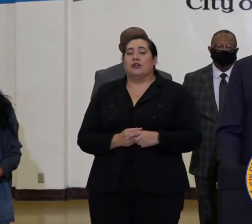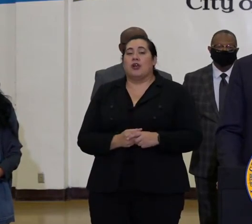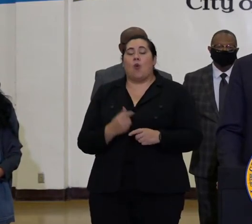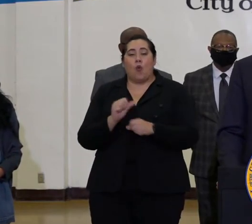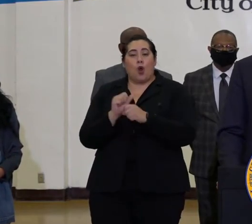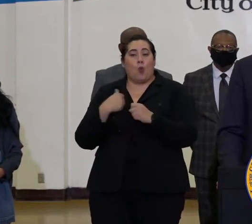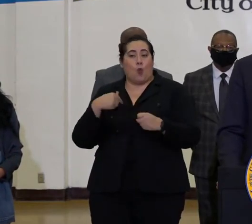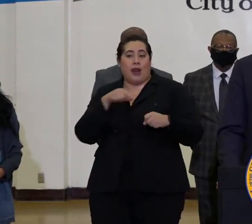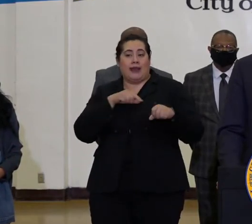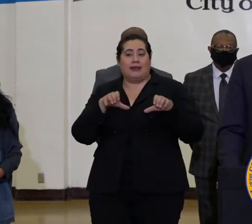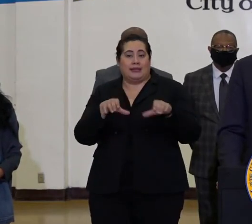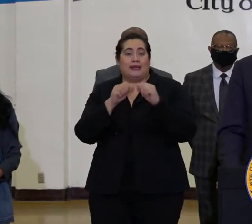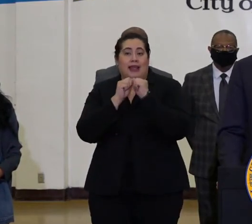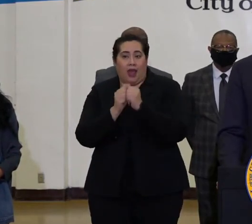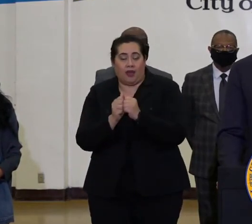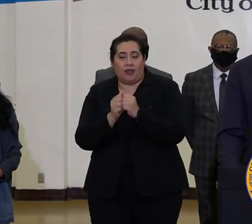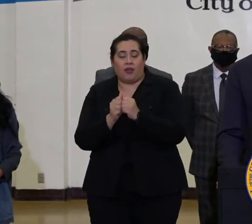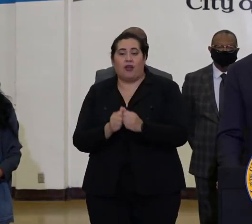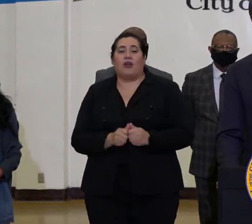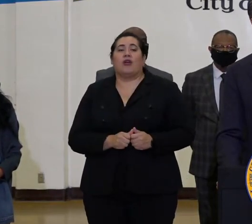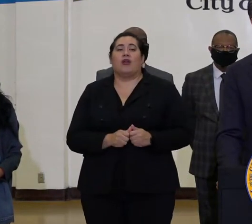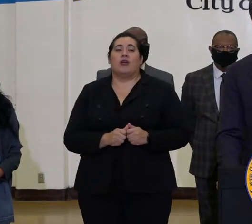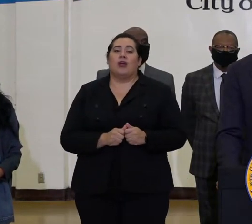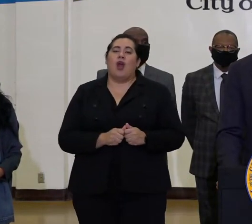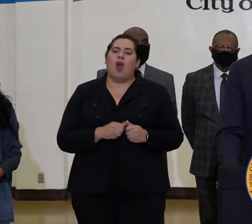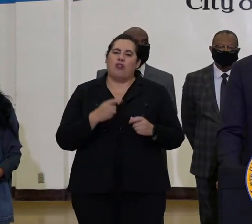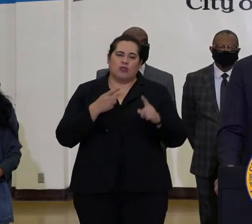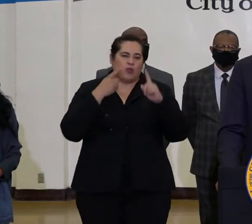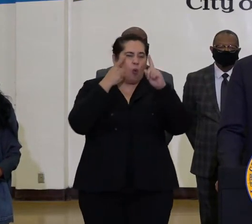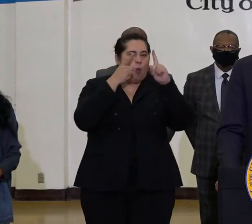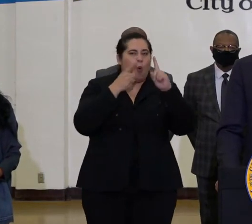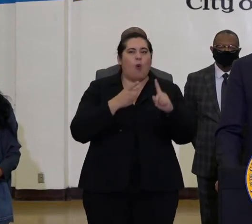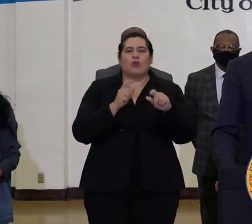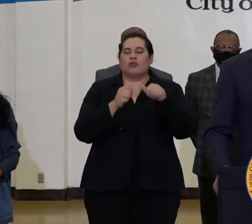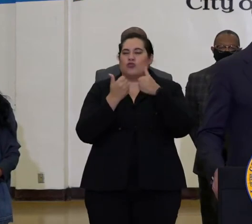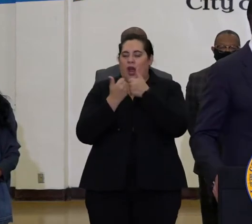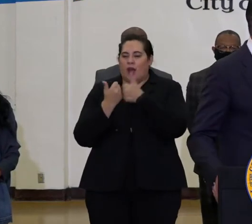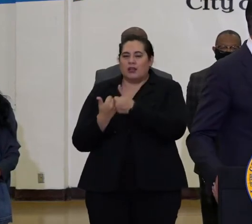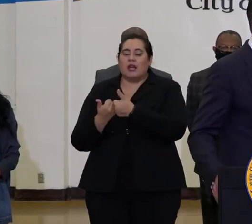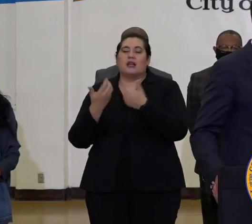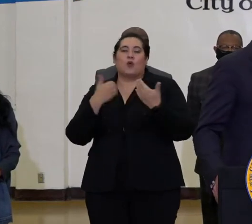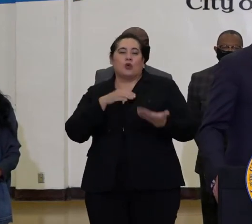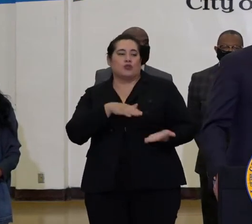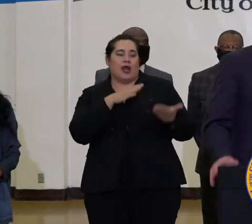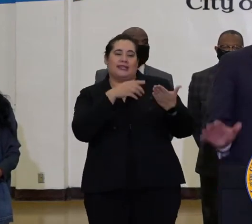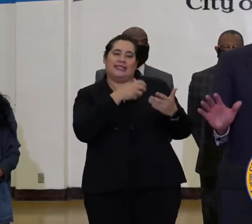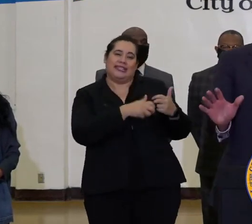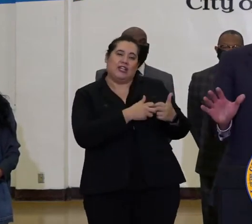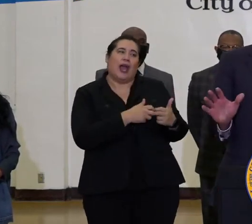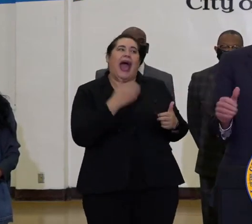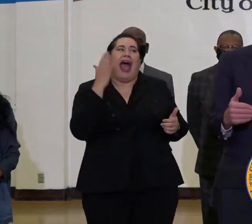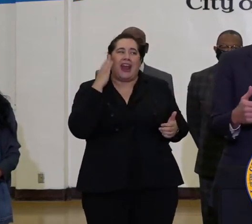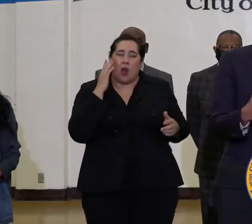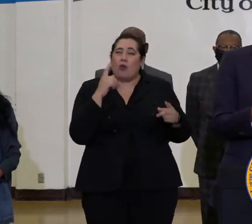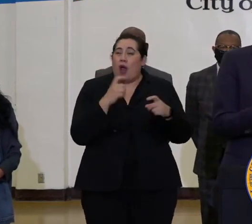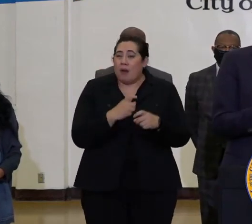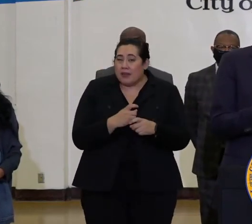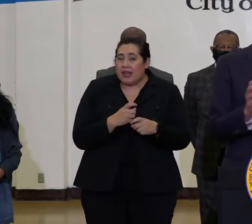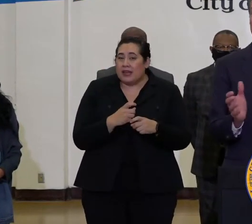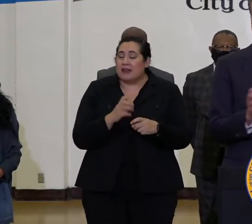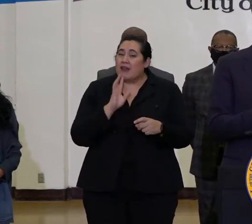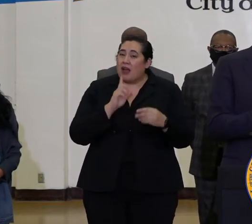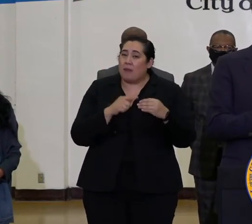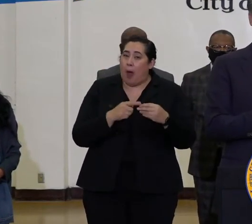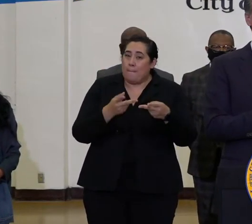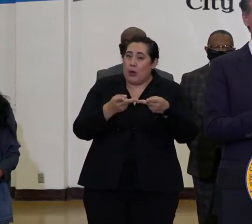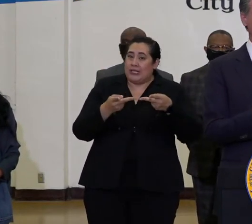that we did together on corroded holds and challenges now with addressing the issues of, I know it's complicated when we talk